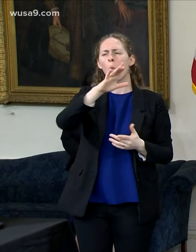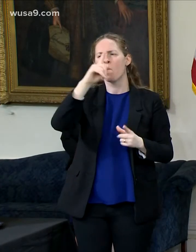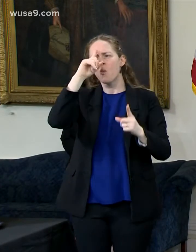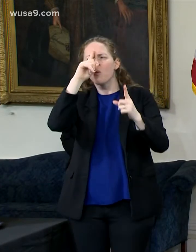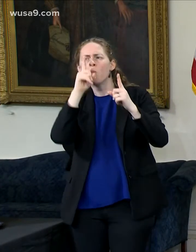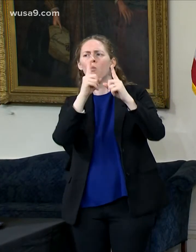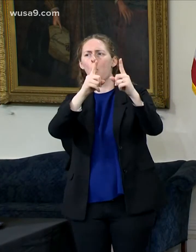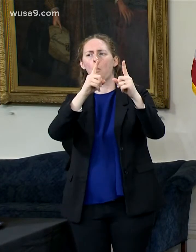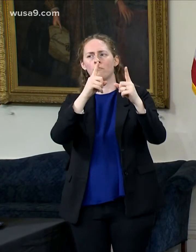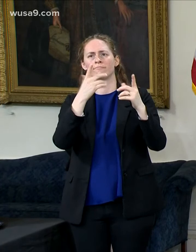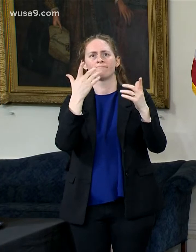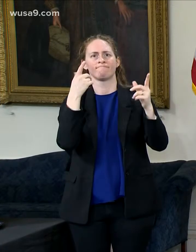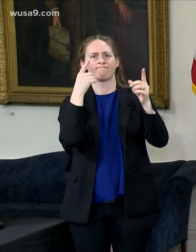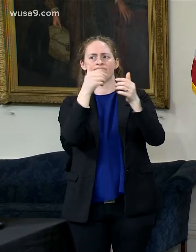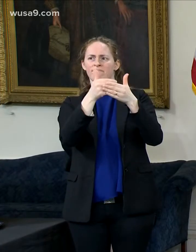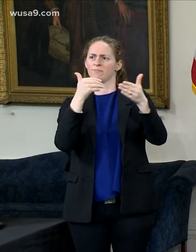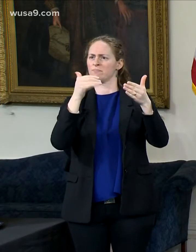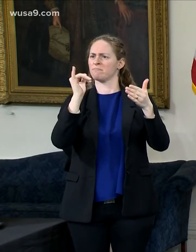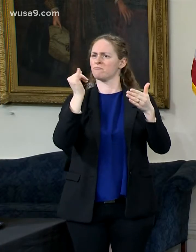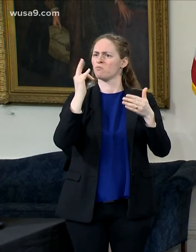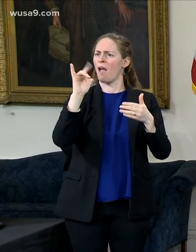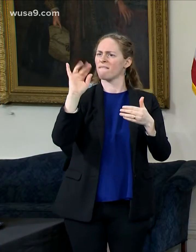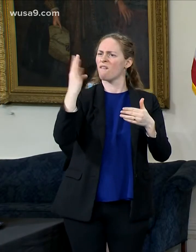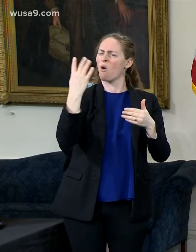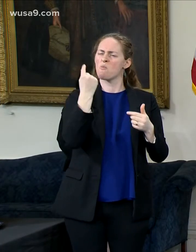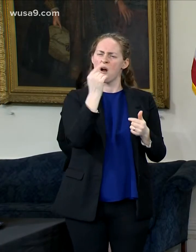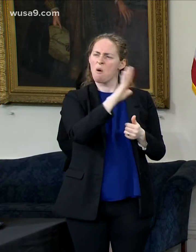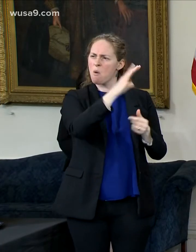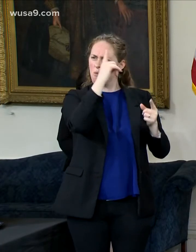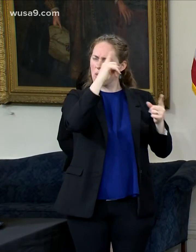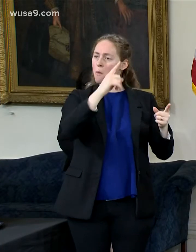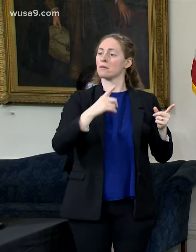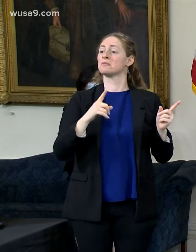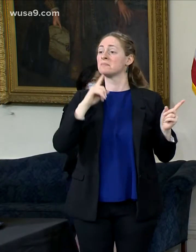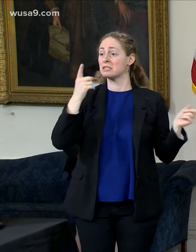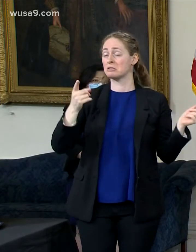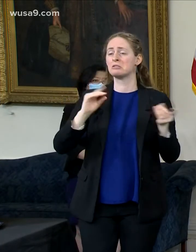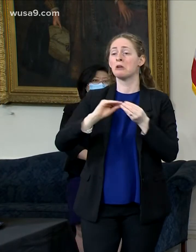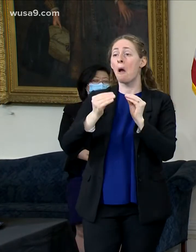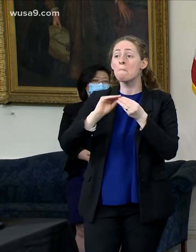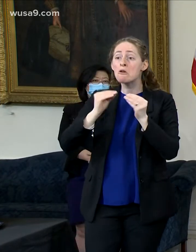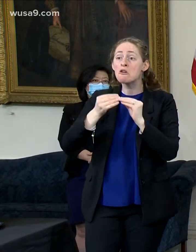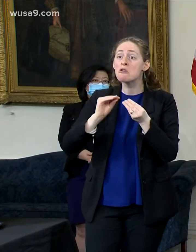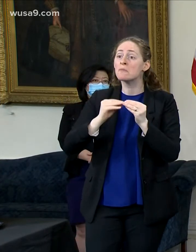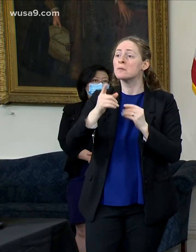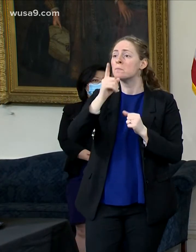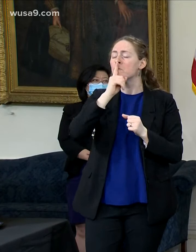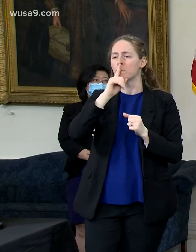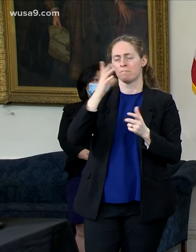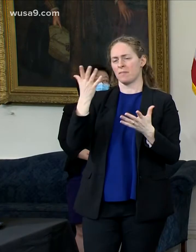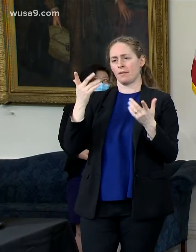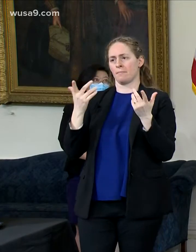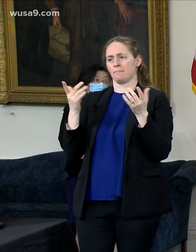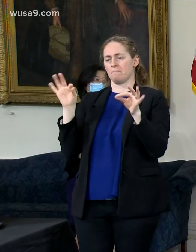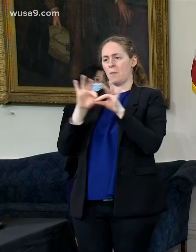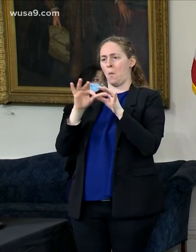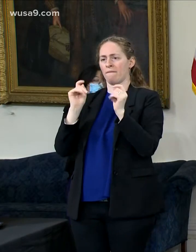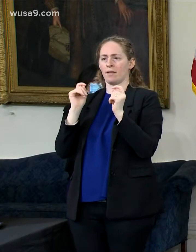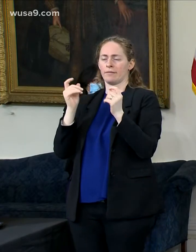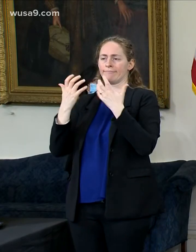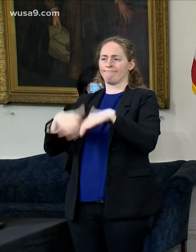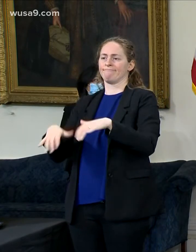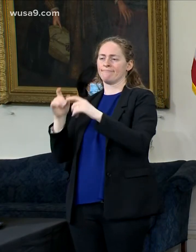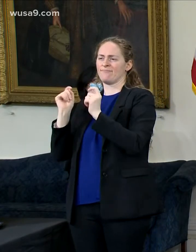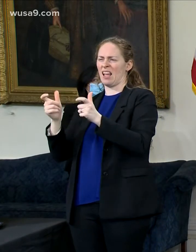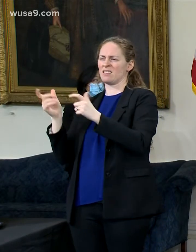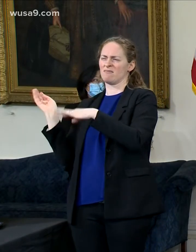1st, July 4th? Well, I believe that we don't have an exact number. We want to get as many as possible. Our concern, as I mentioned earlier, a